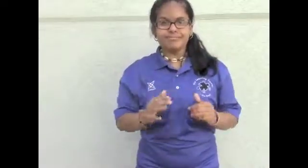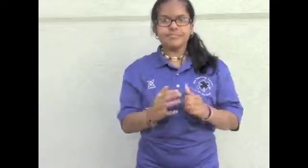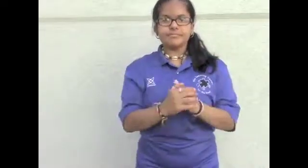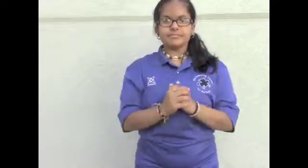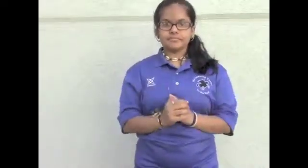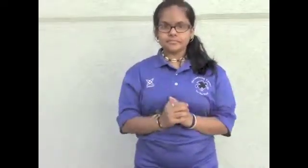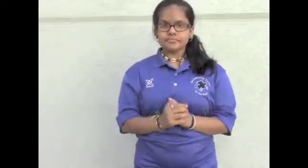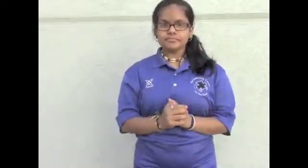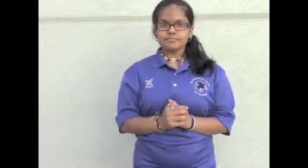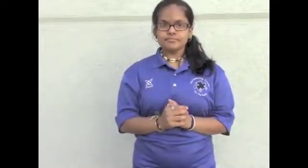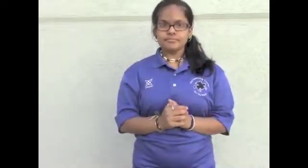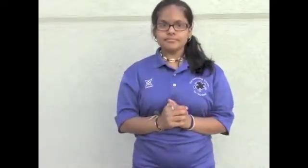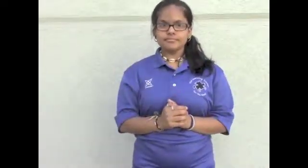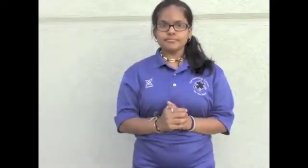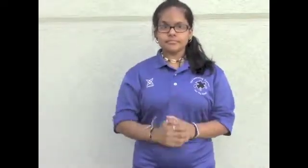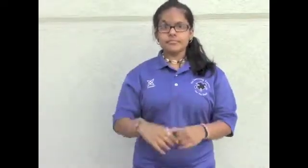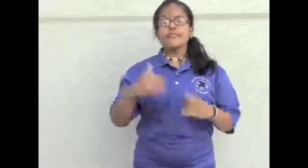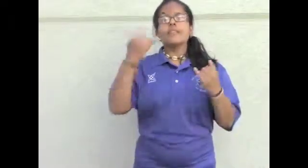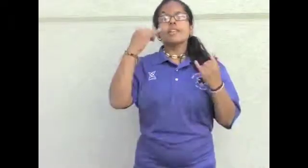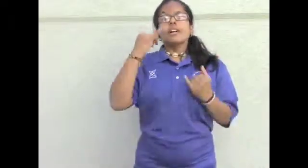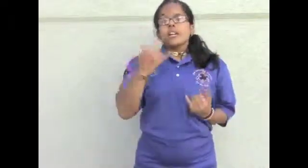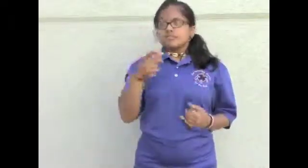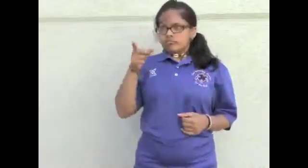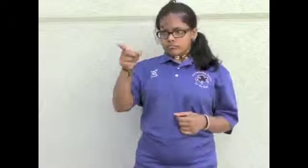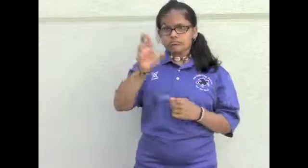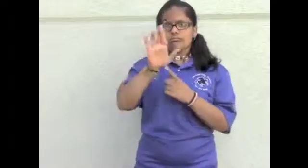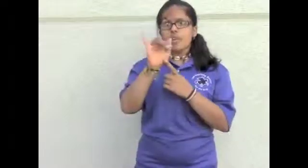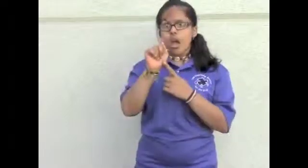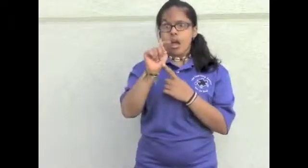science, and a lot of cool different programs there.